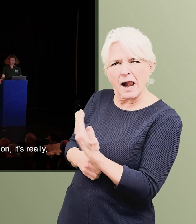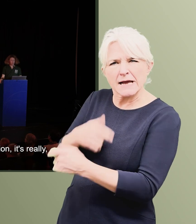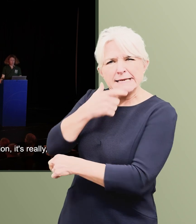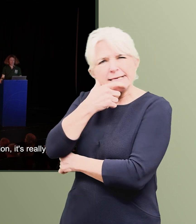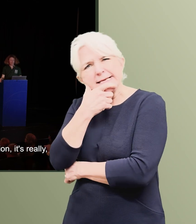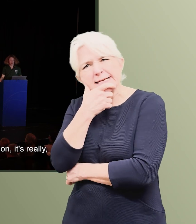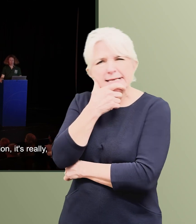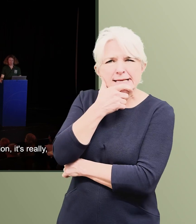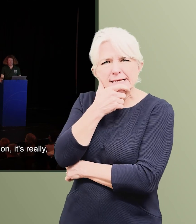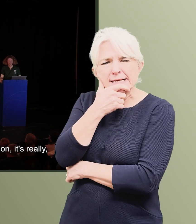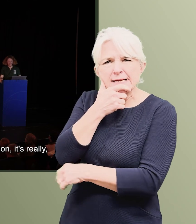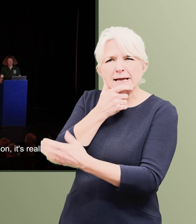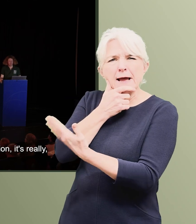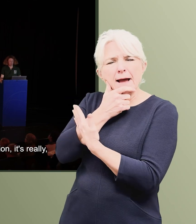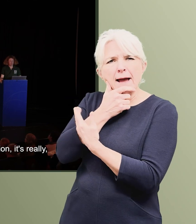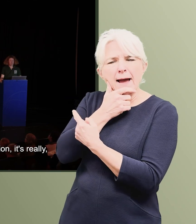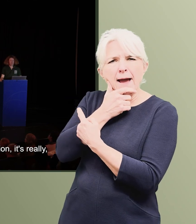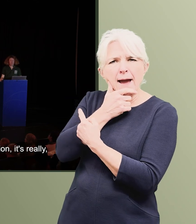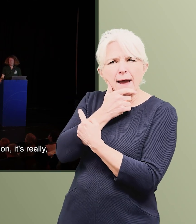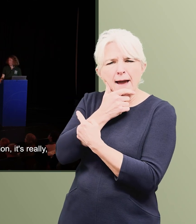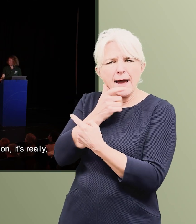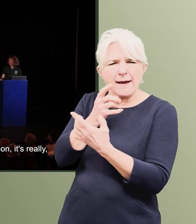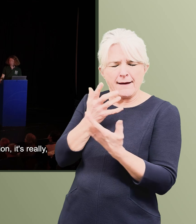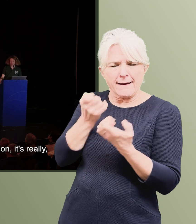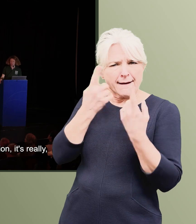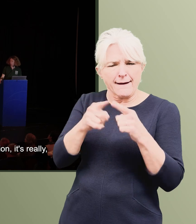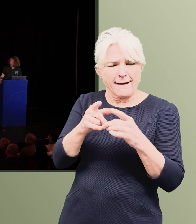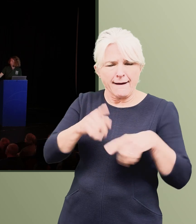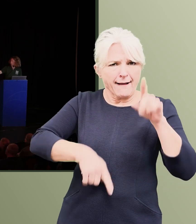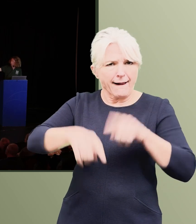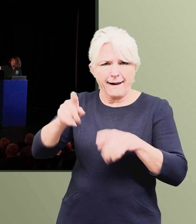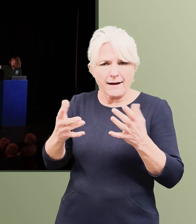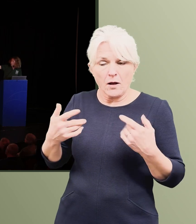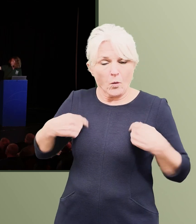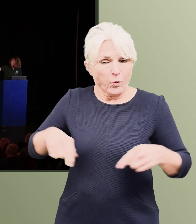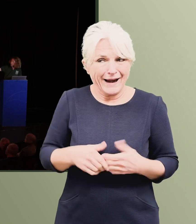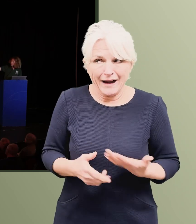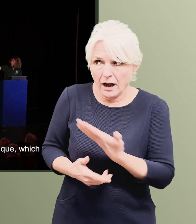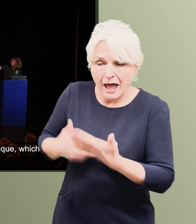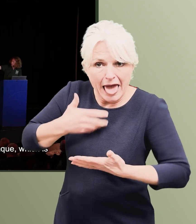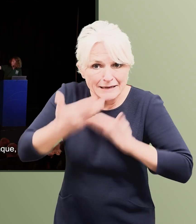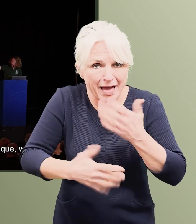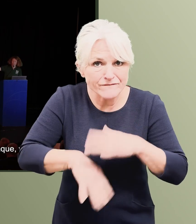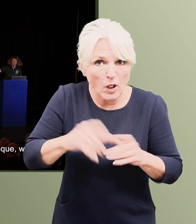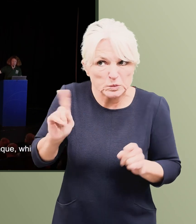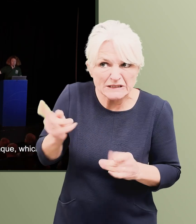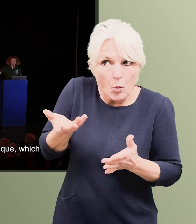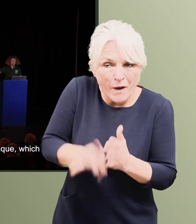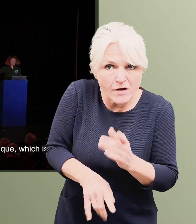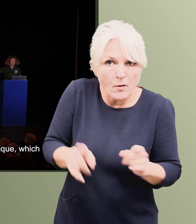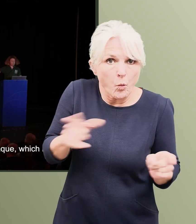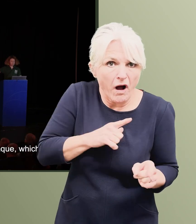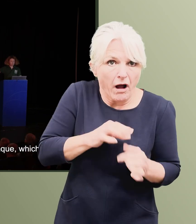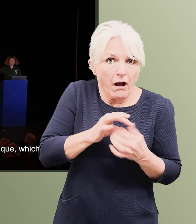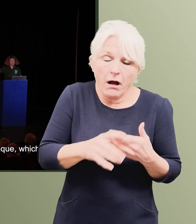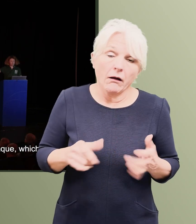all. So in terms of getting anywhere with the interpretation, it's really, really difficult. The one on the left is the